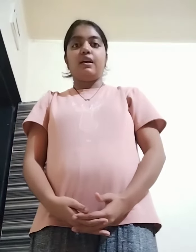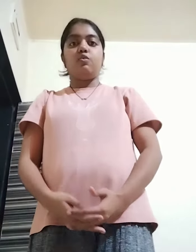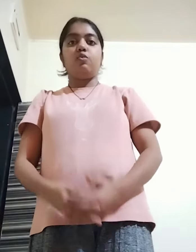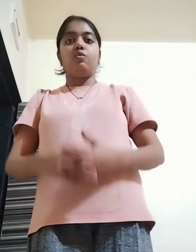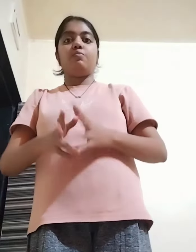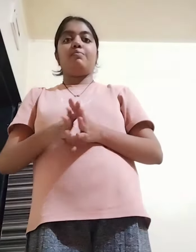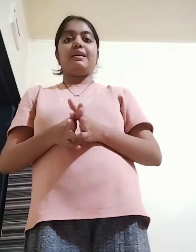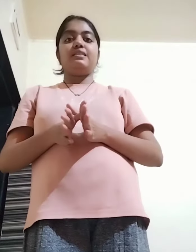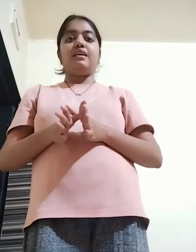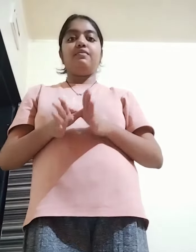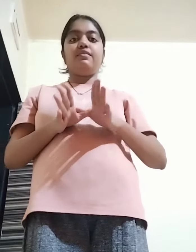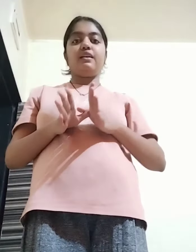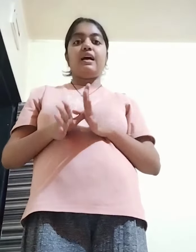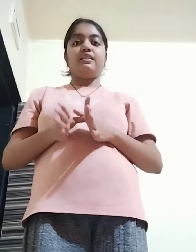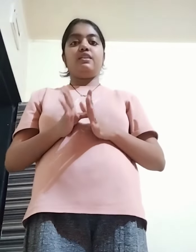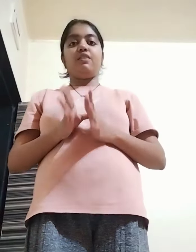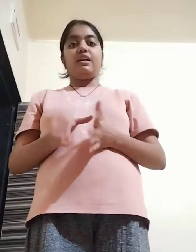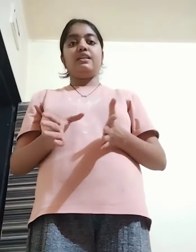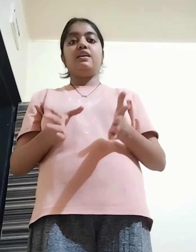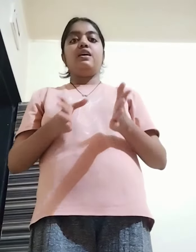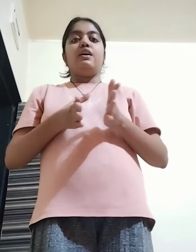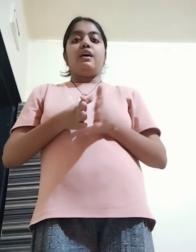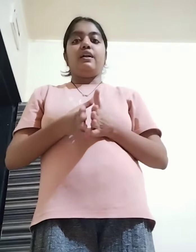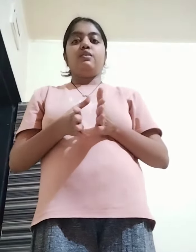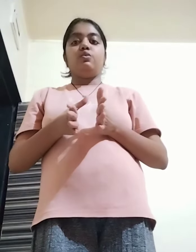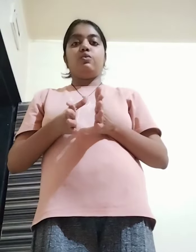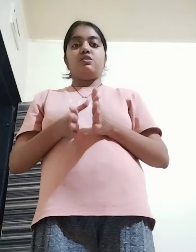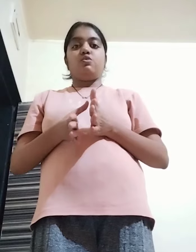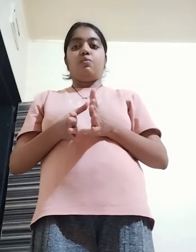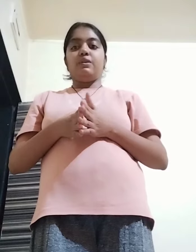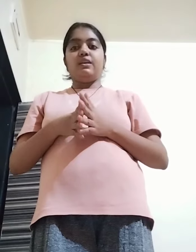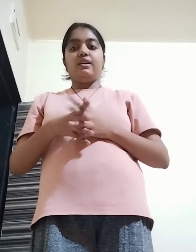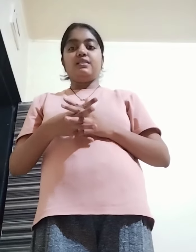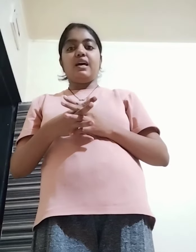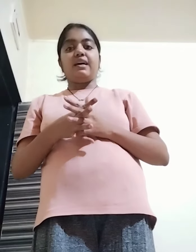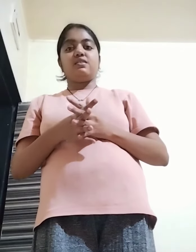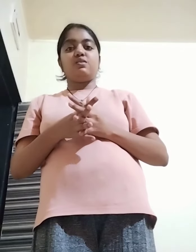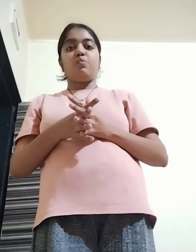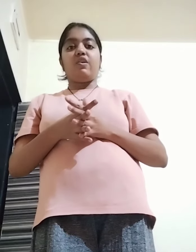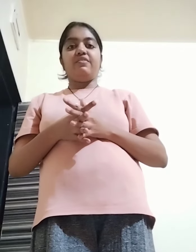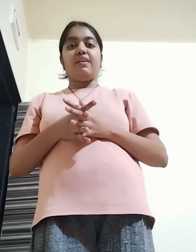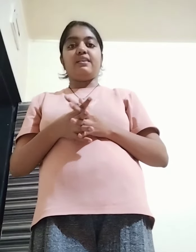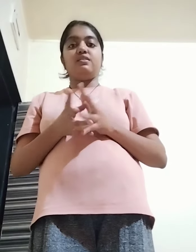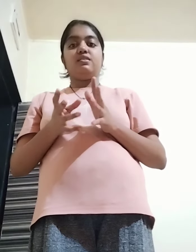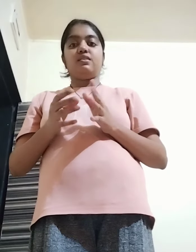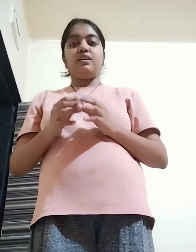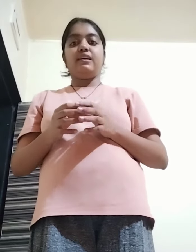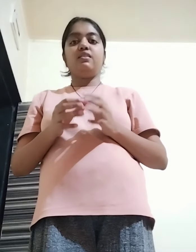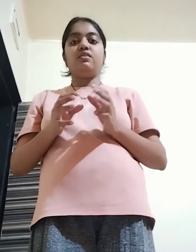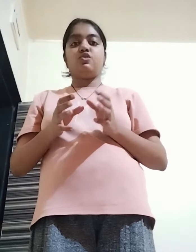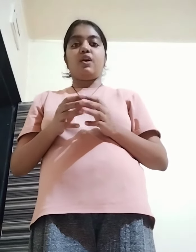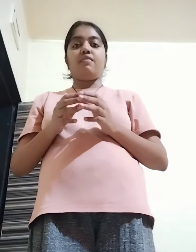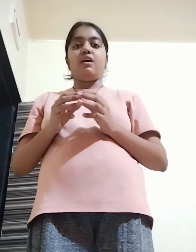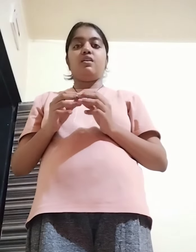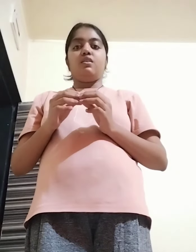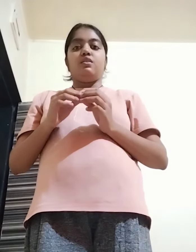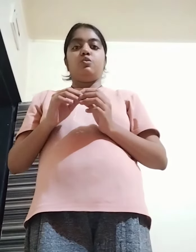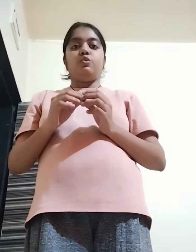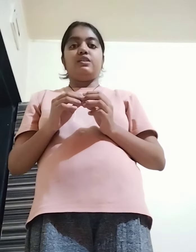Hello, myself Gayatri Vani, and today's topic is access modifiers in Java. Today's